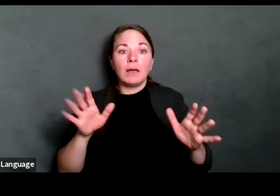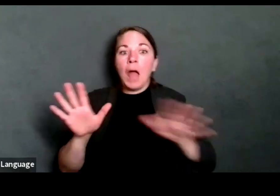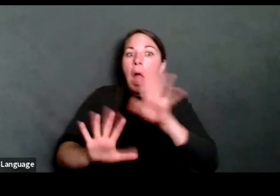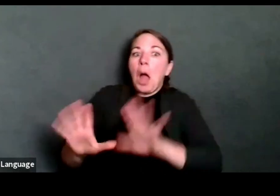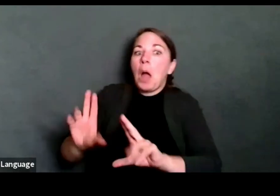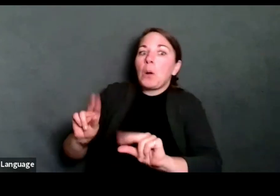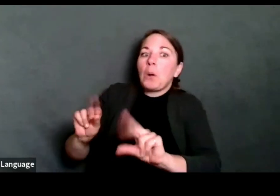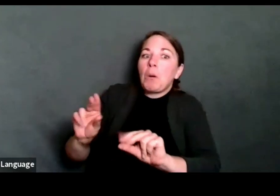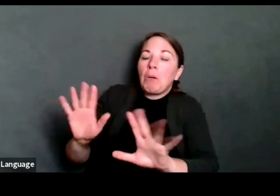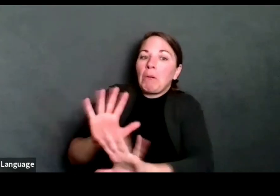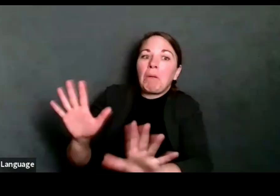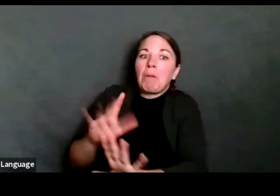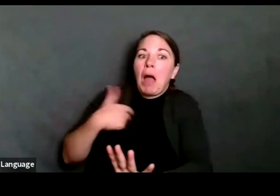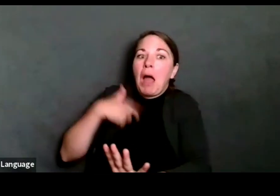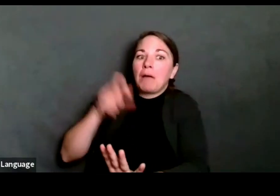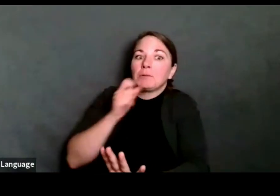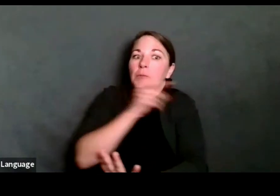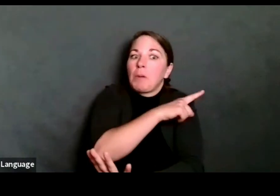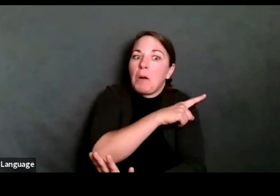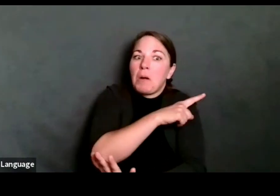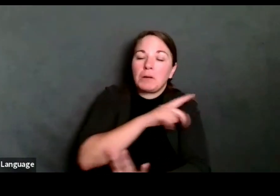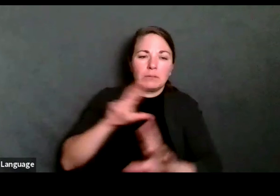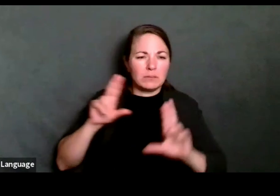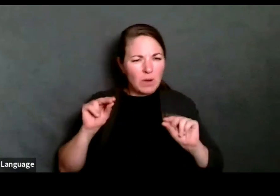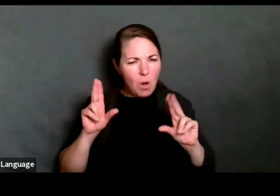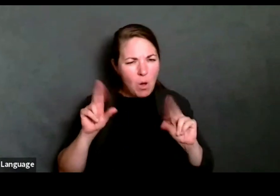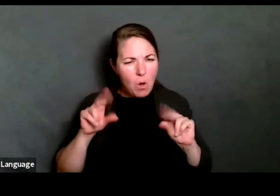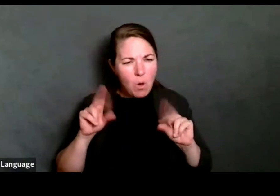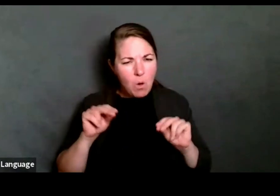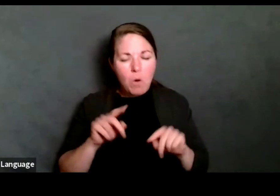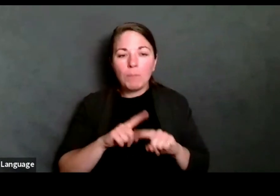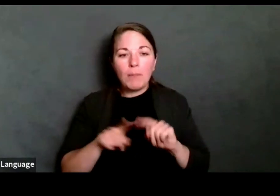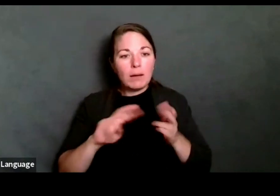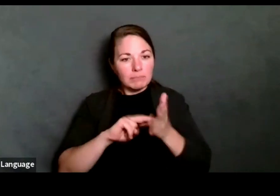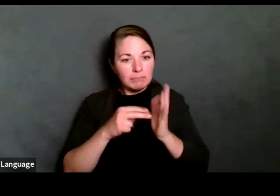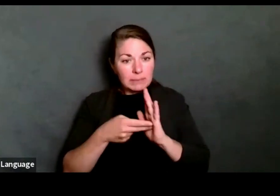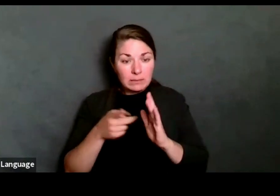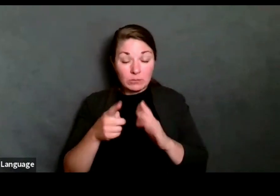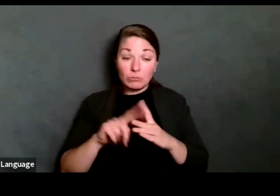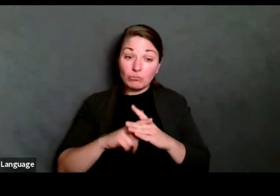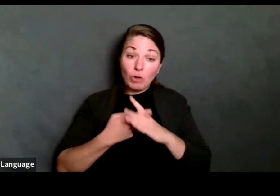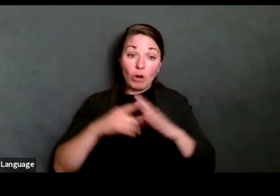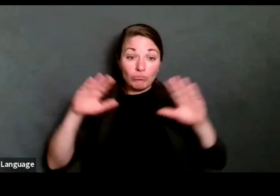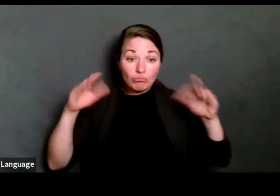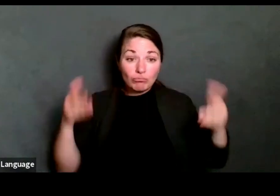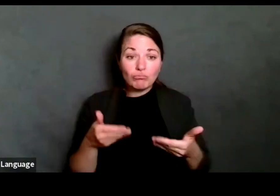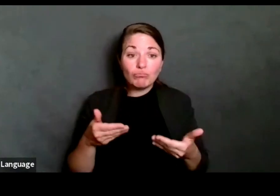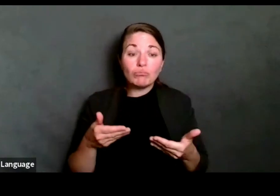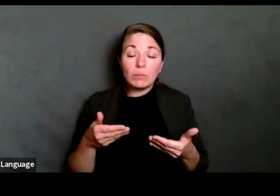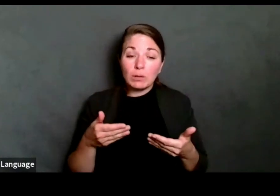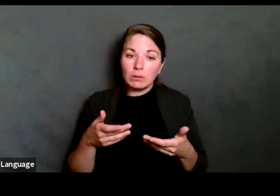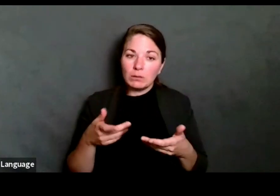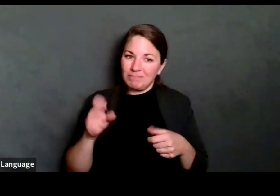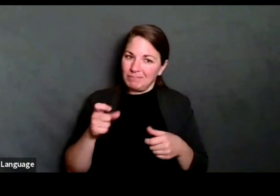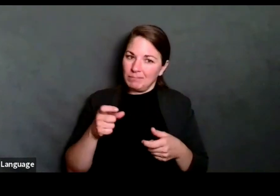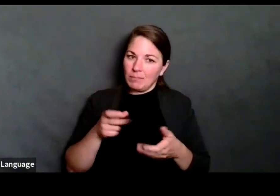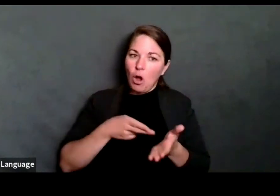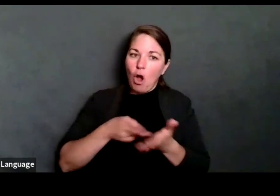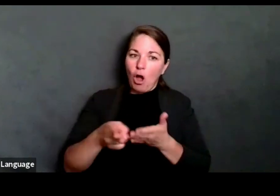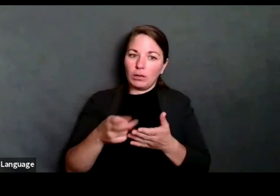wait, don't tell me or I'll have to report. But it does mean starting your relationship off